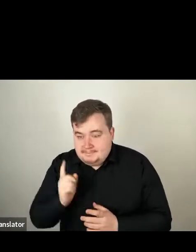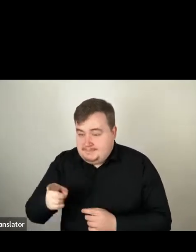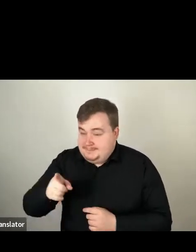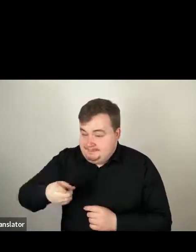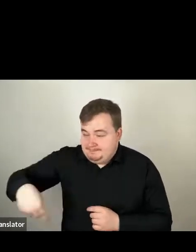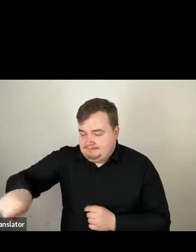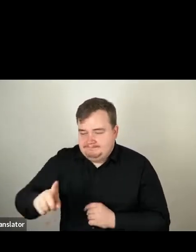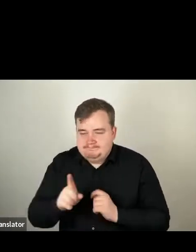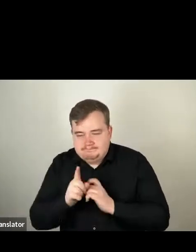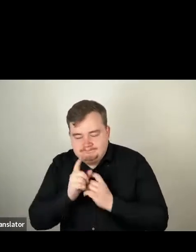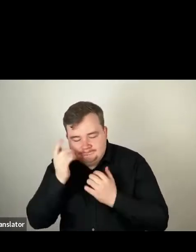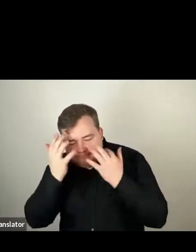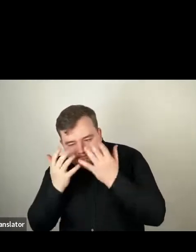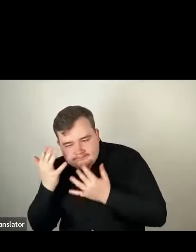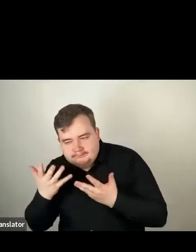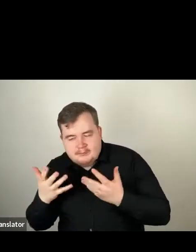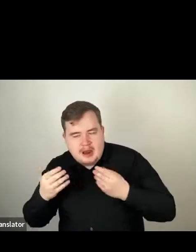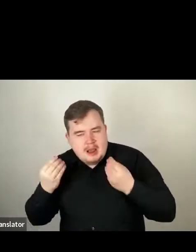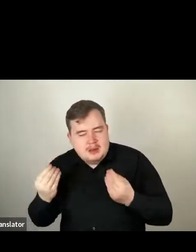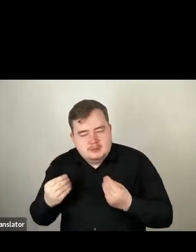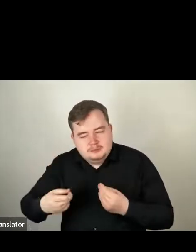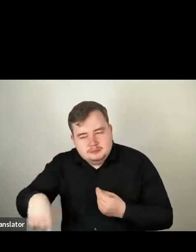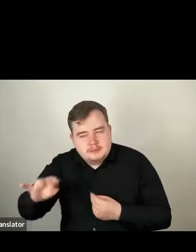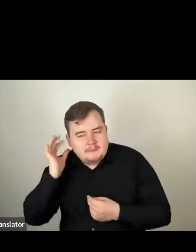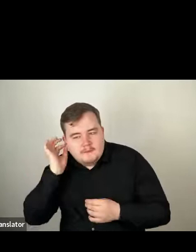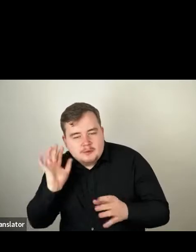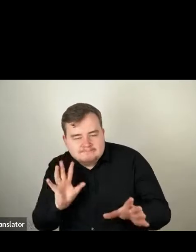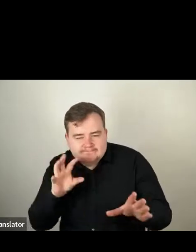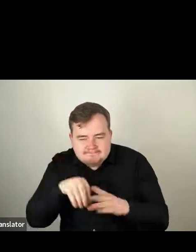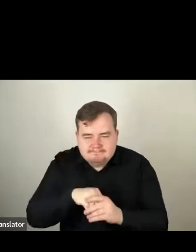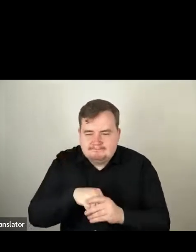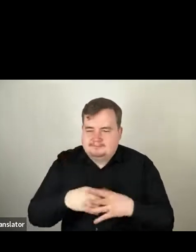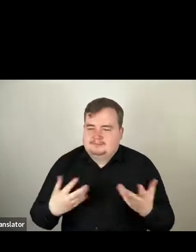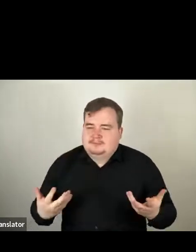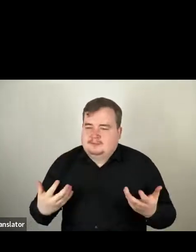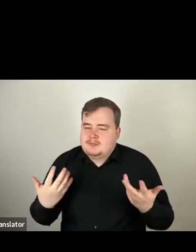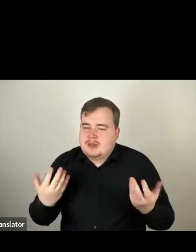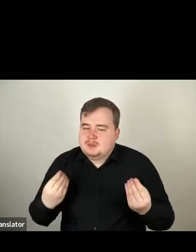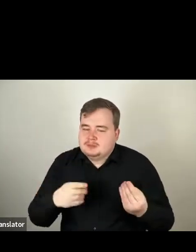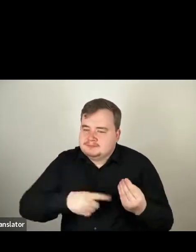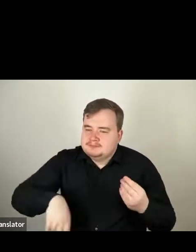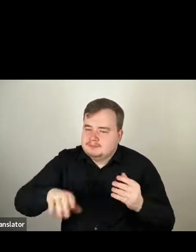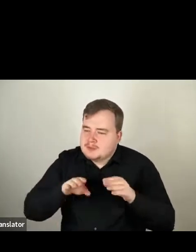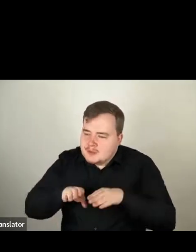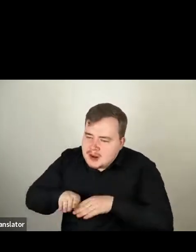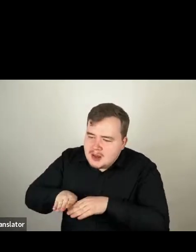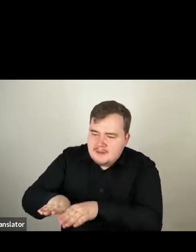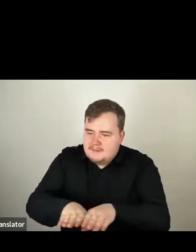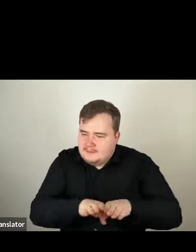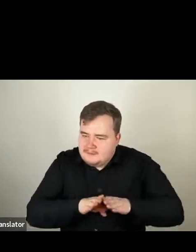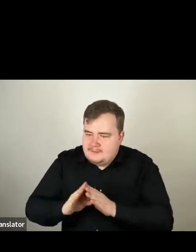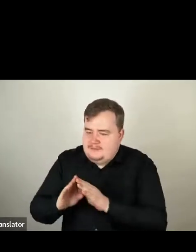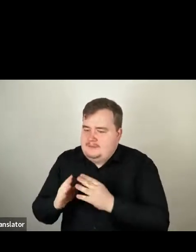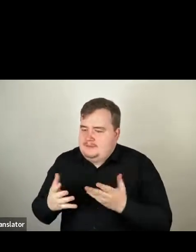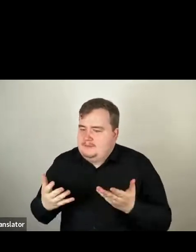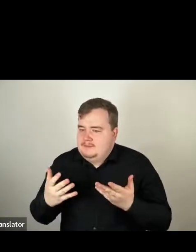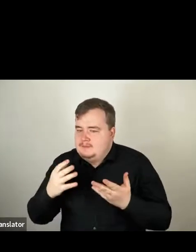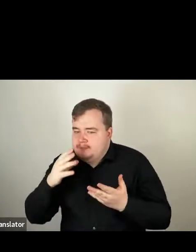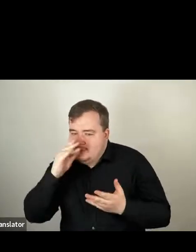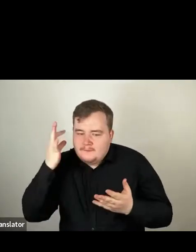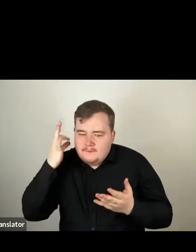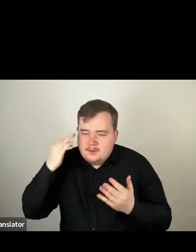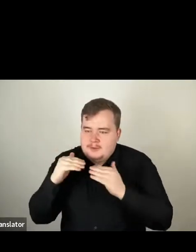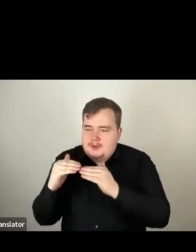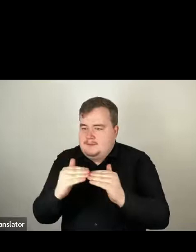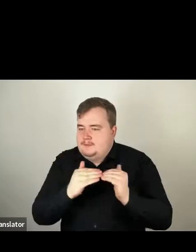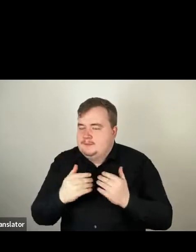parliament into truly gender equal democratic institutions. And on the other, we as parliamentarians should act